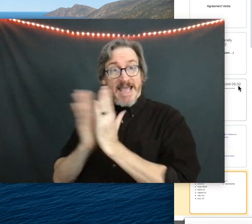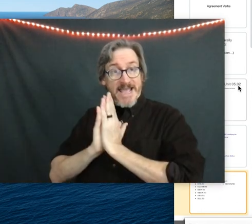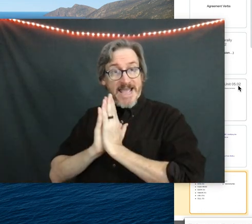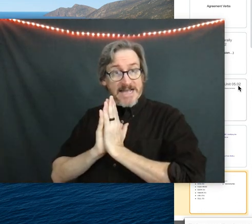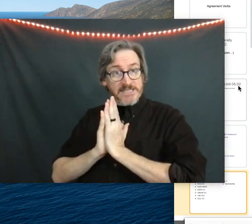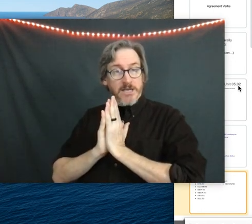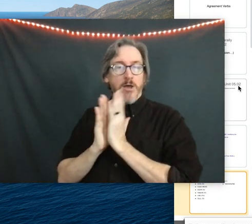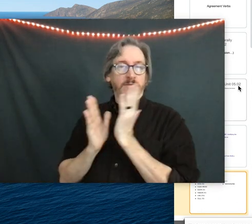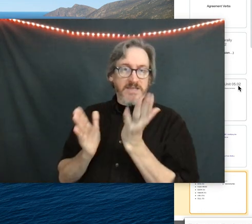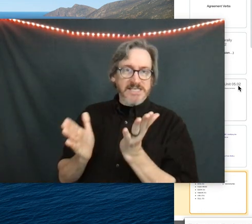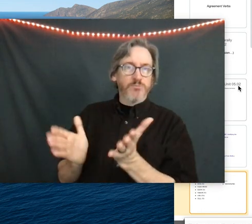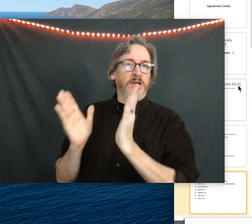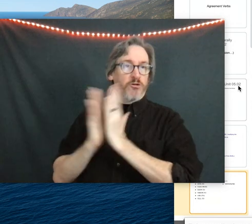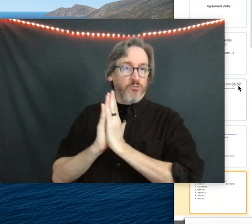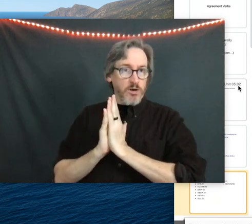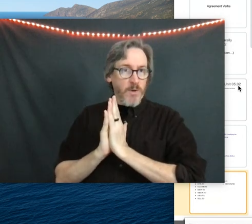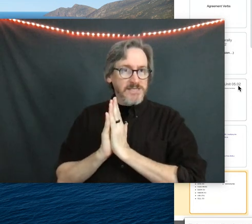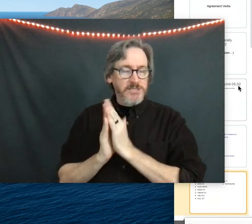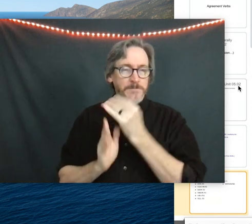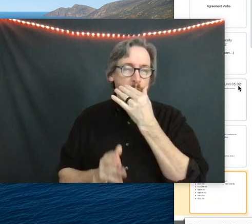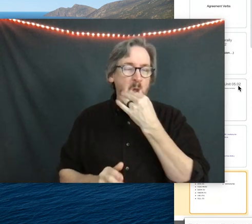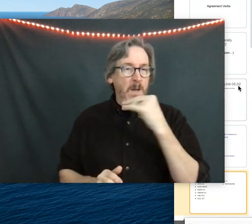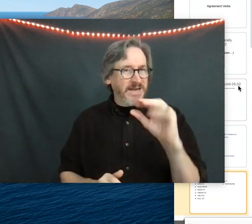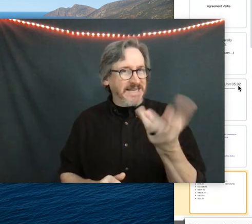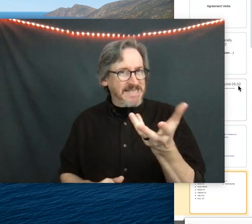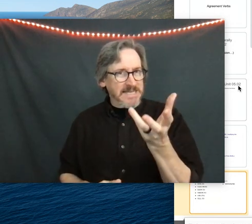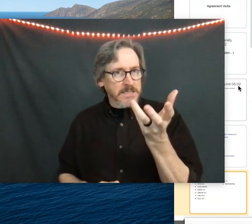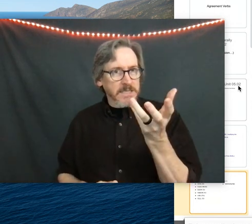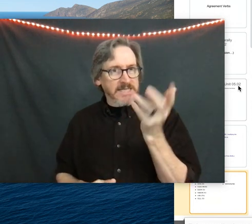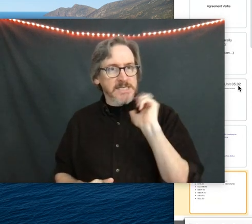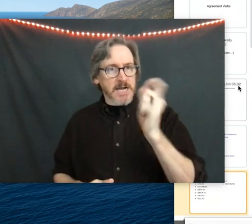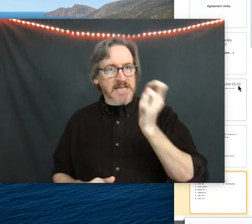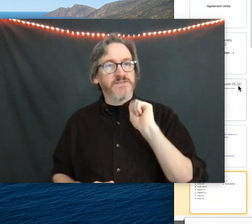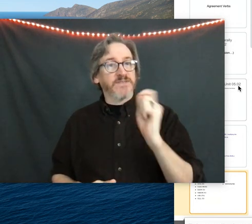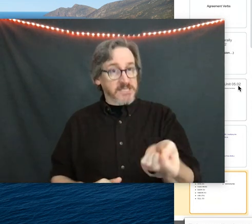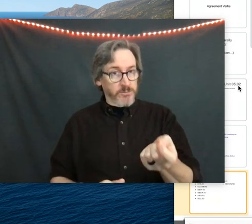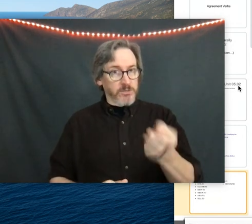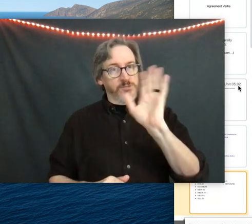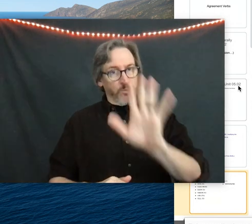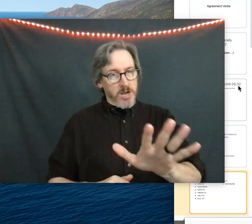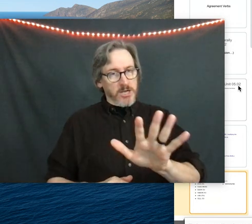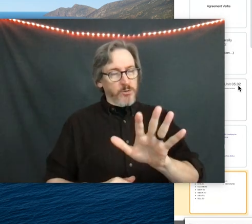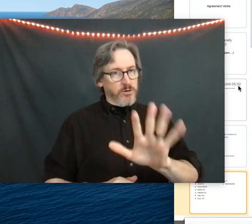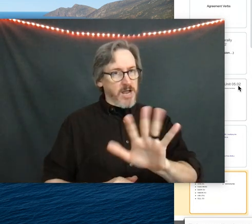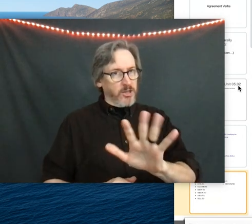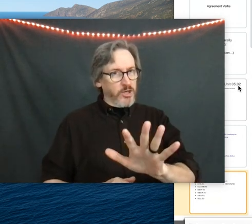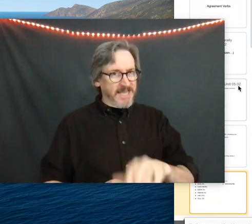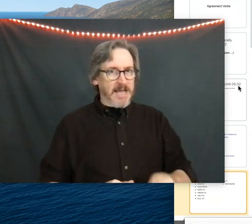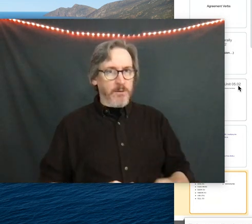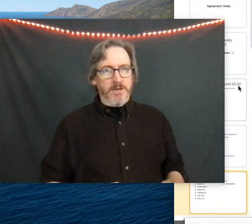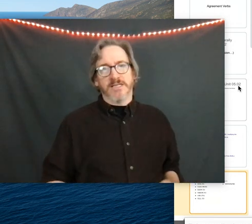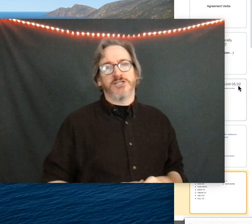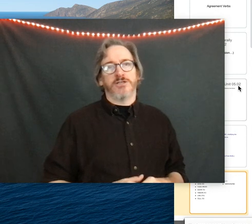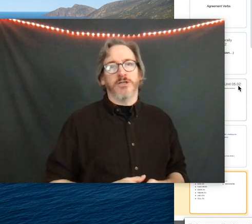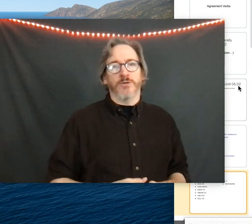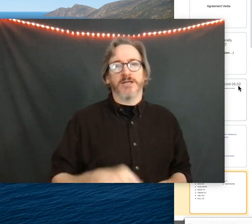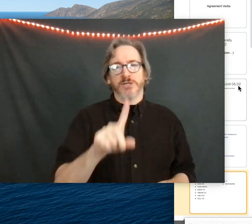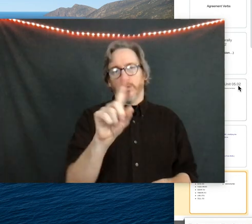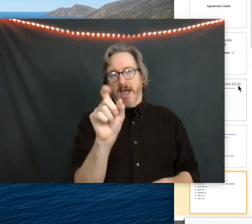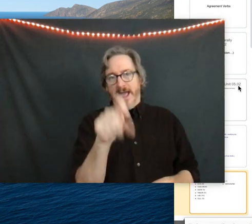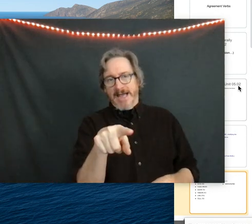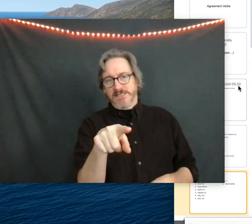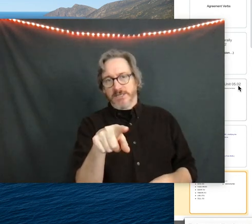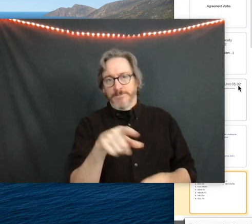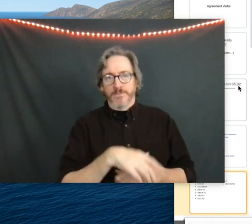see ask. This is more like request, but it's not as flexible. So we're not looking at that one in this unit.